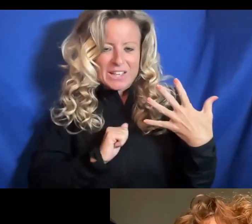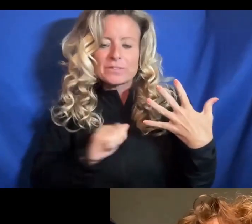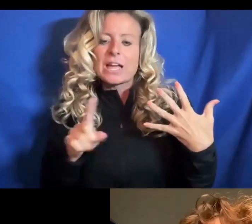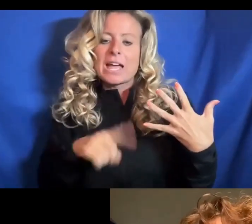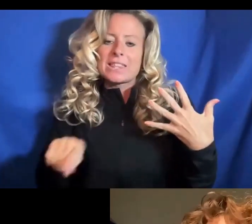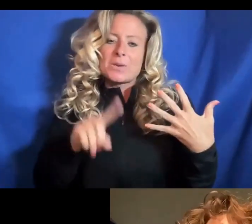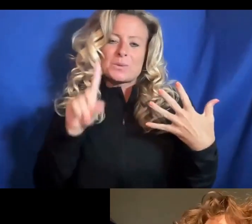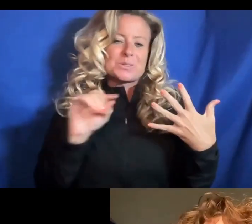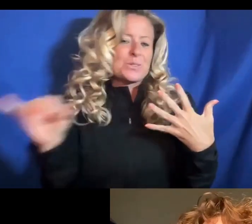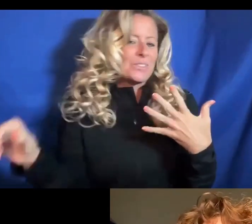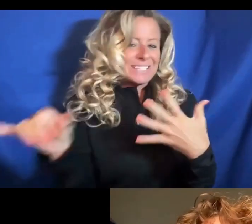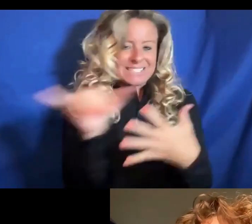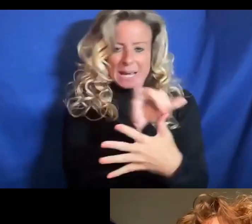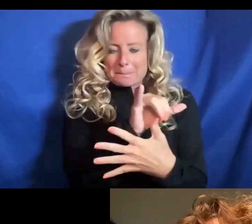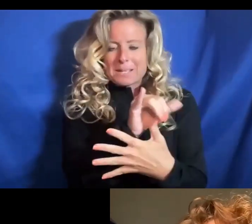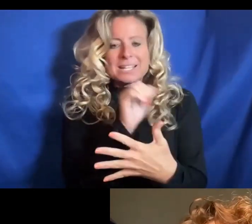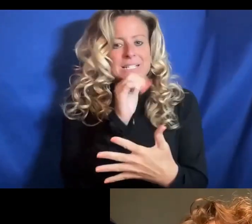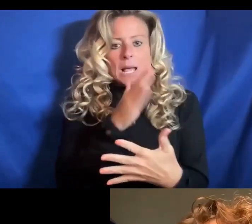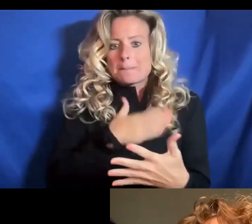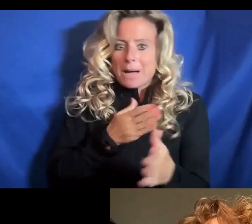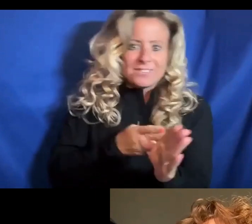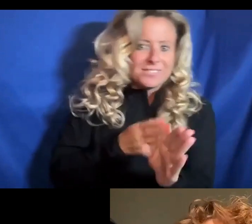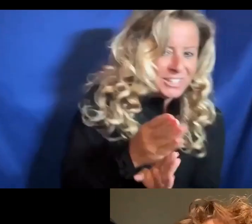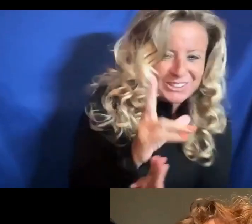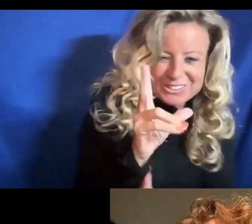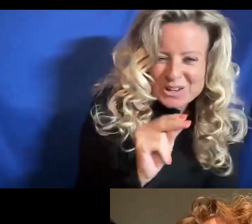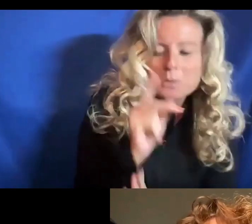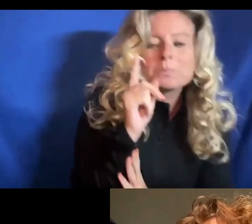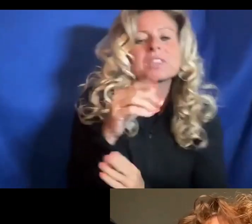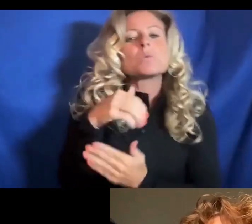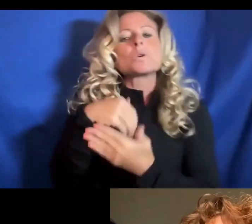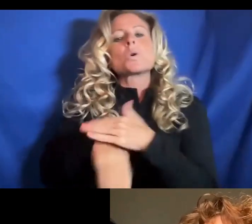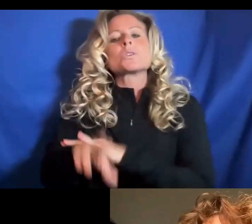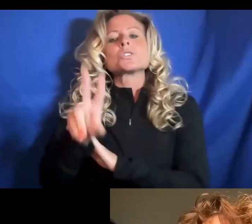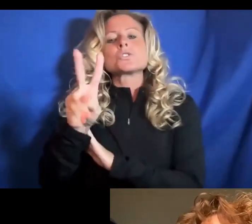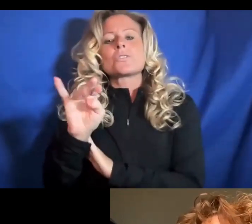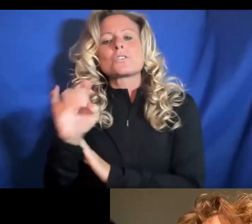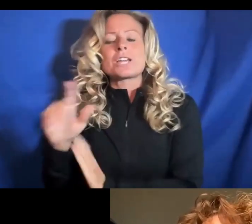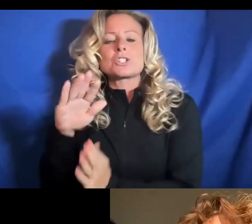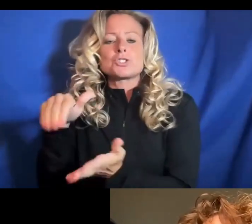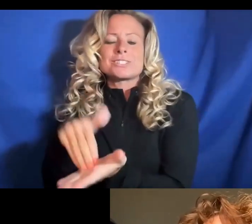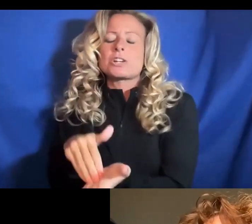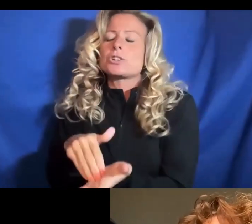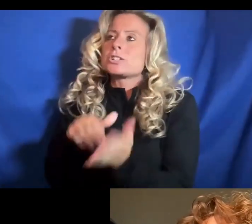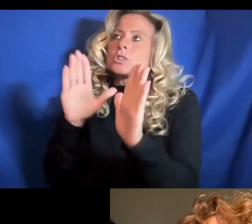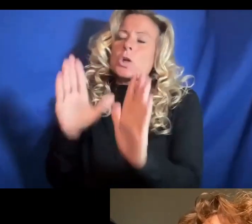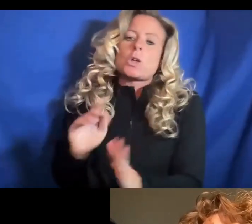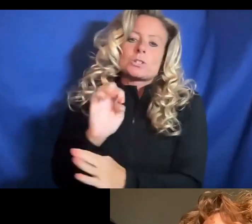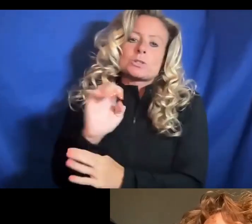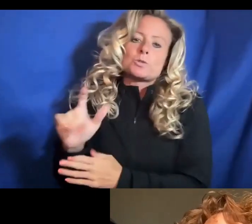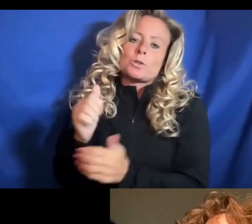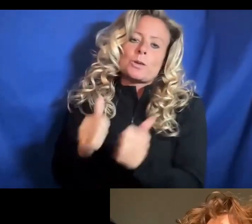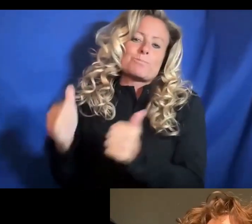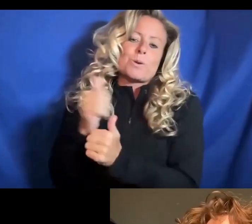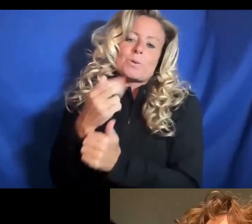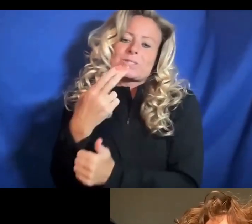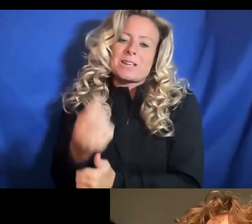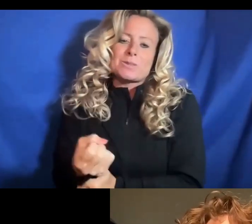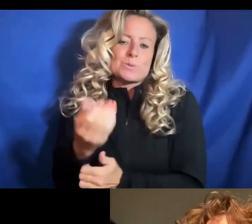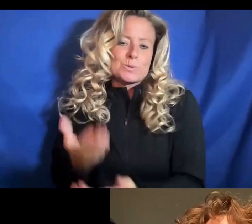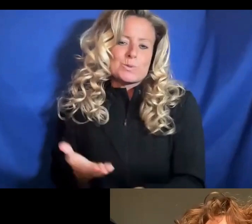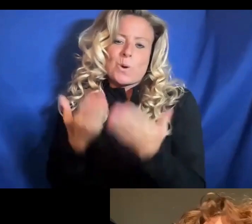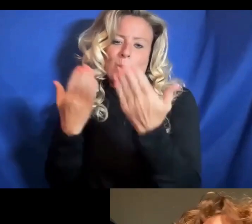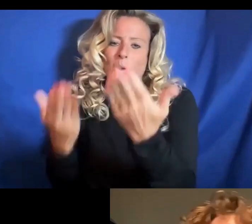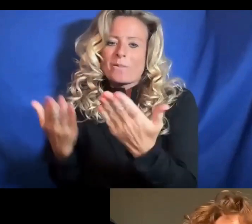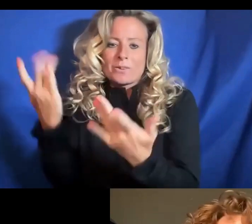doing the same thing, not necessarily in my field, but it's a really incredible tool that most high schools offer.